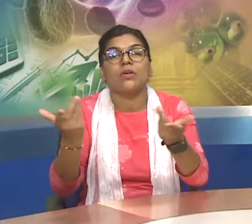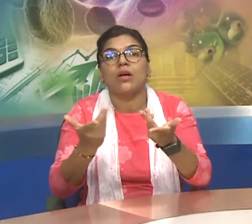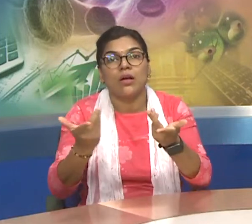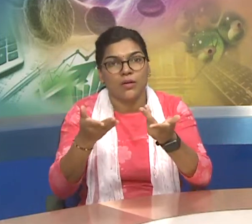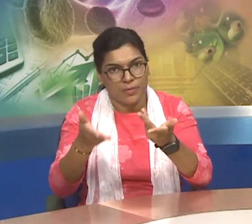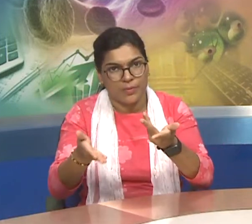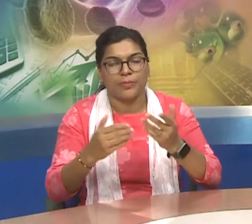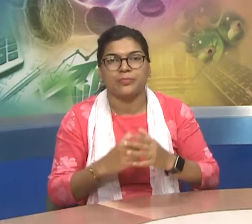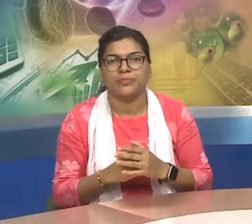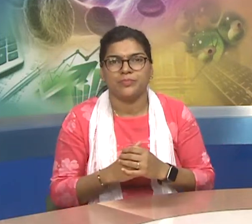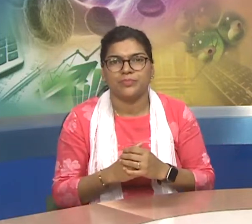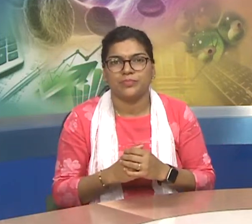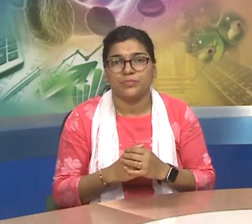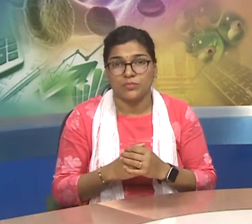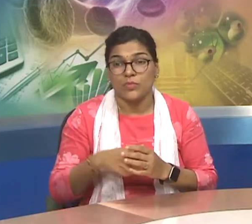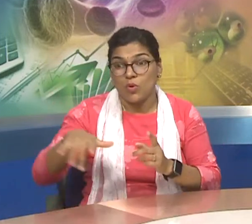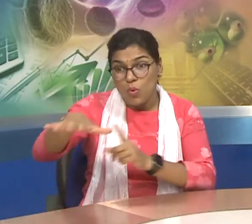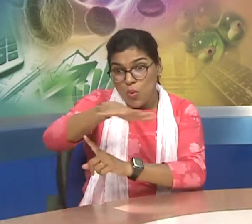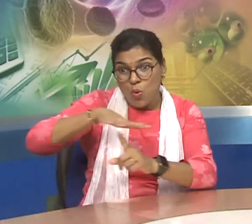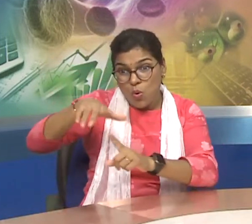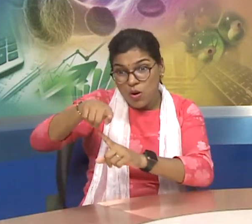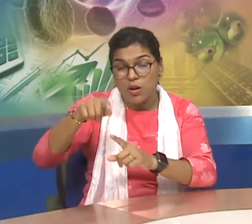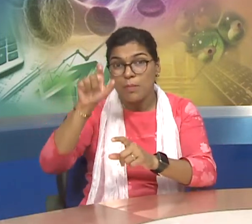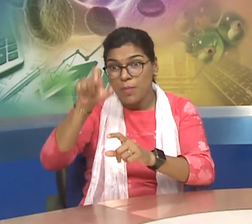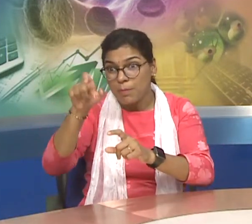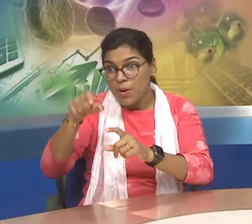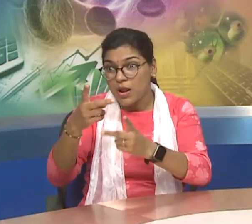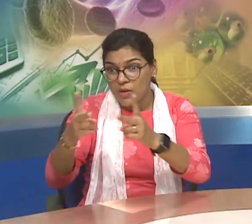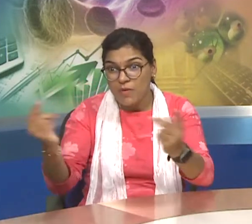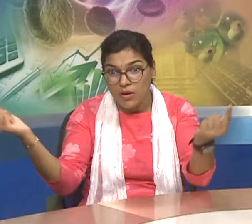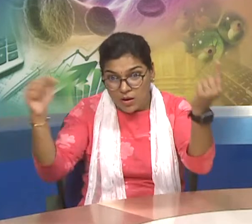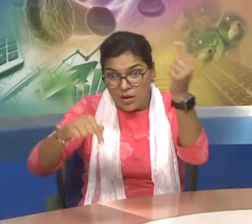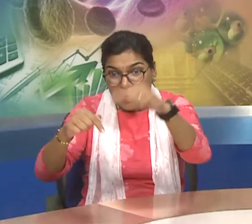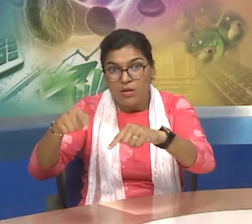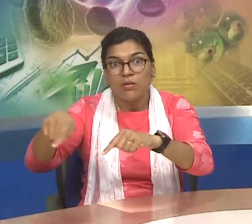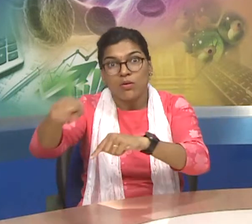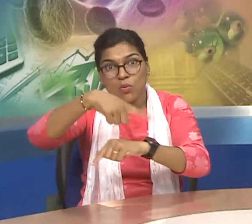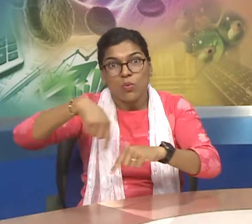Modern libraries have a social function in making knowledge publicly available.